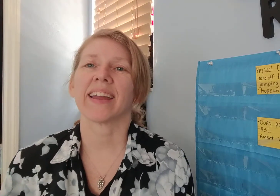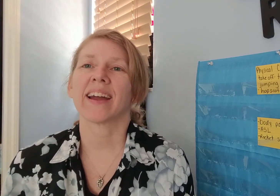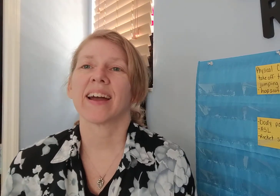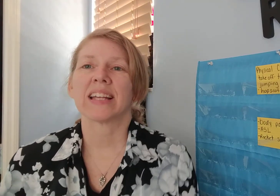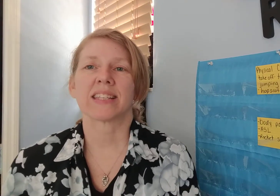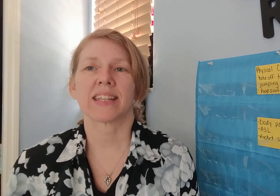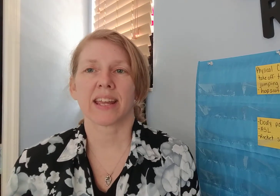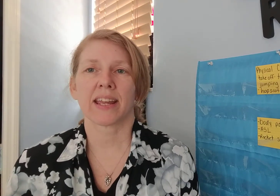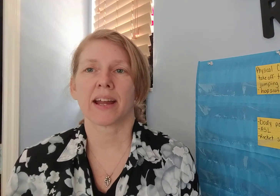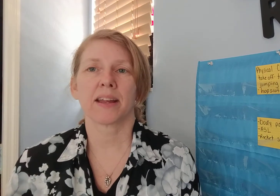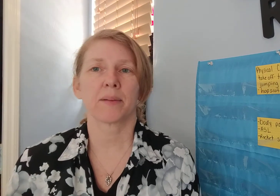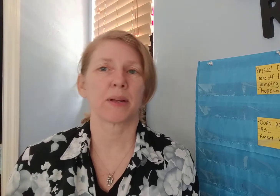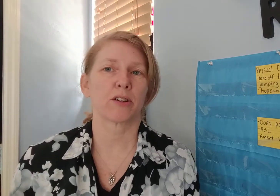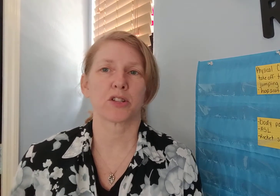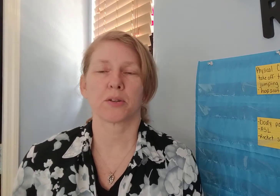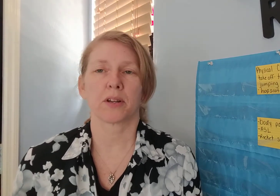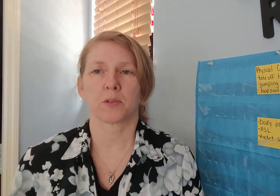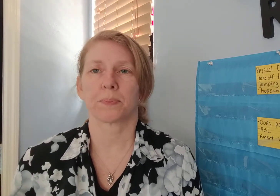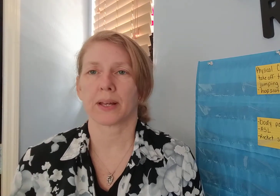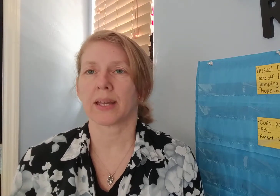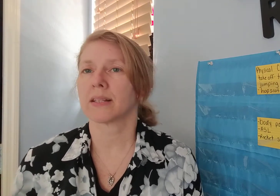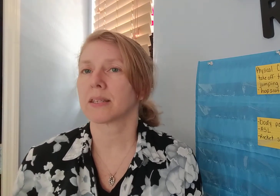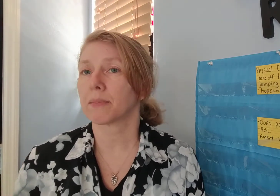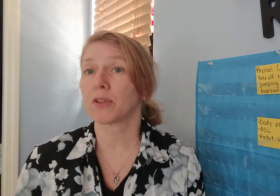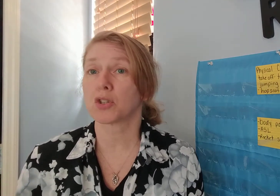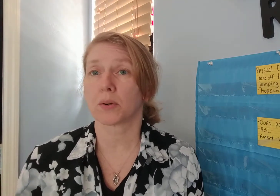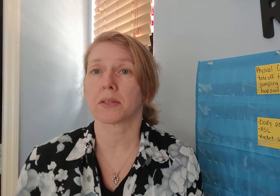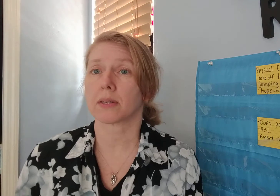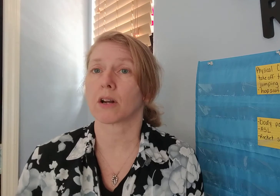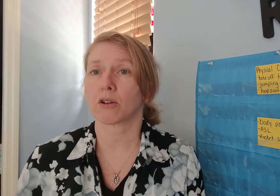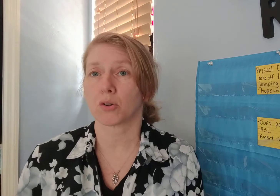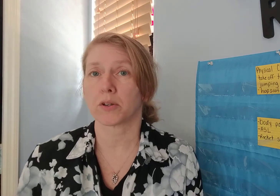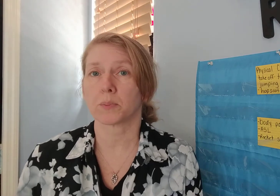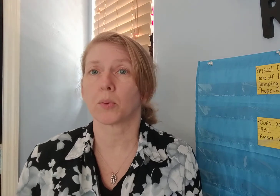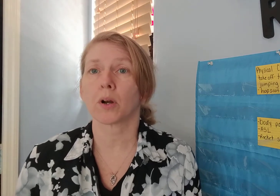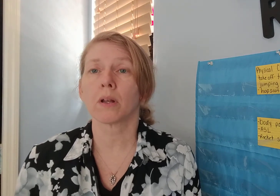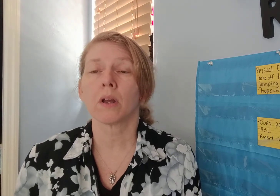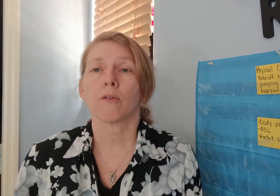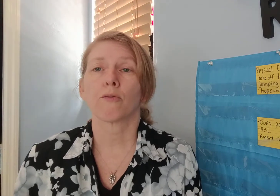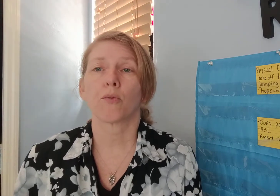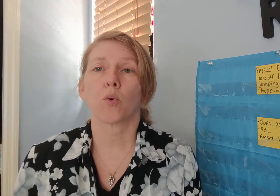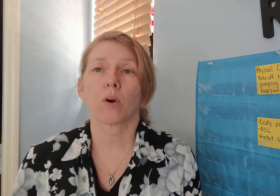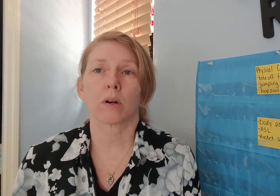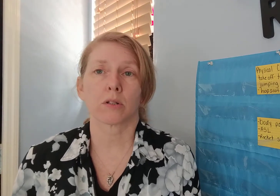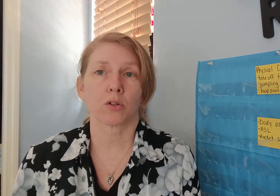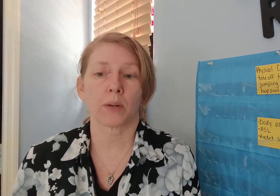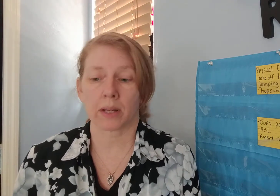Hi, today I am here to explain some of the choices on our choice board for